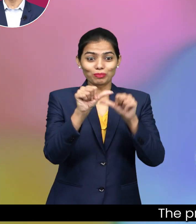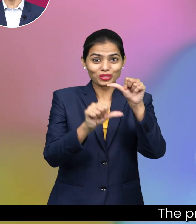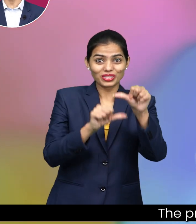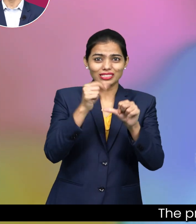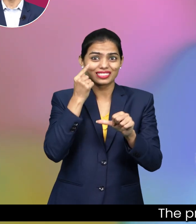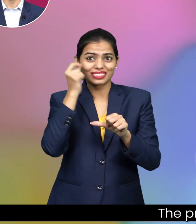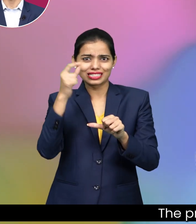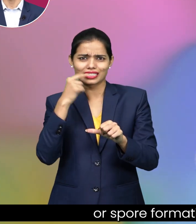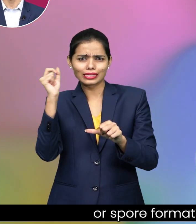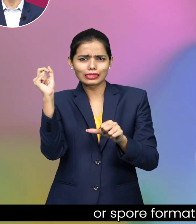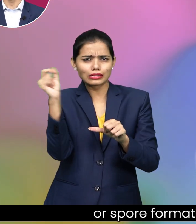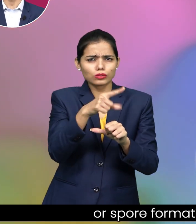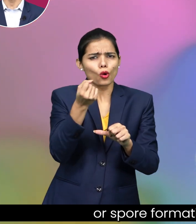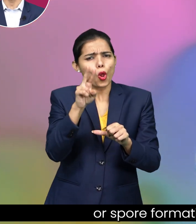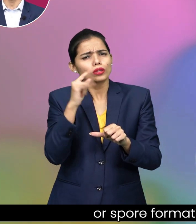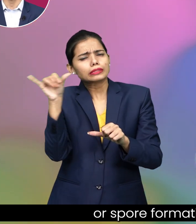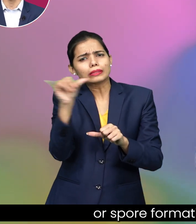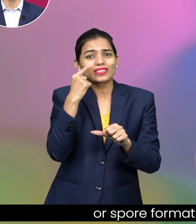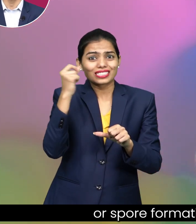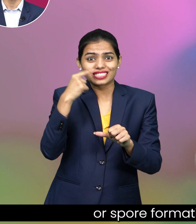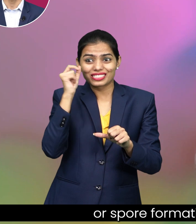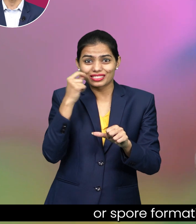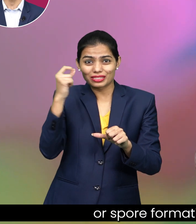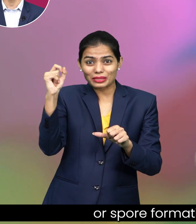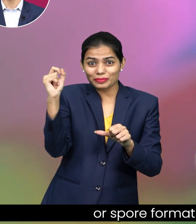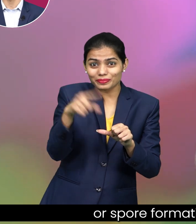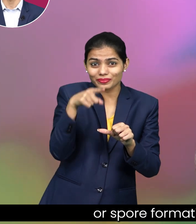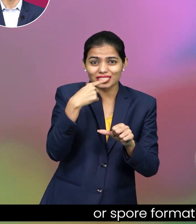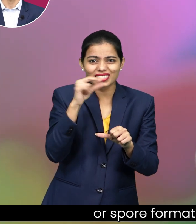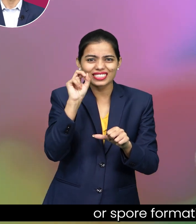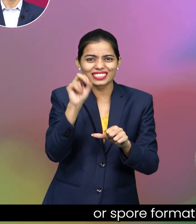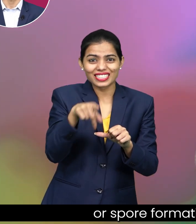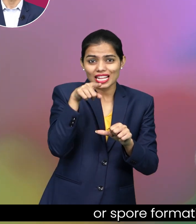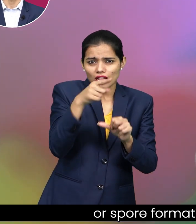The process of gamete or spore formation occurs through meiosis.